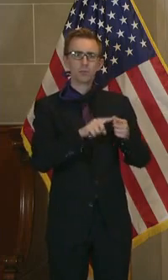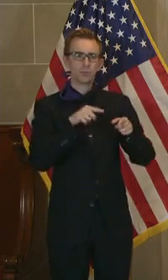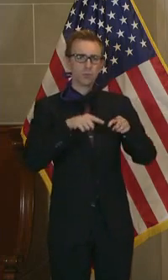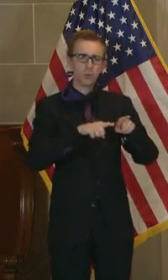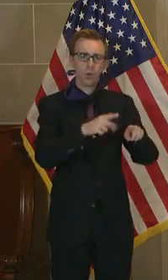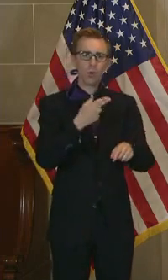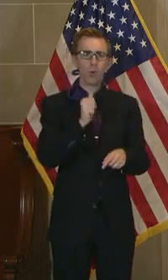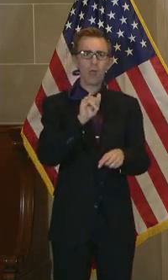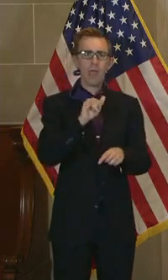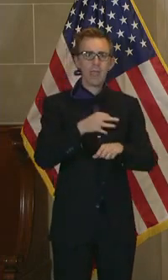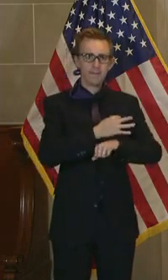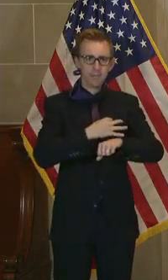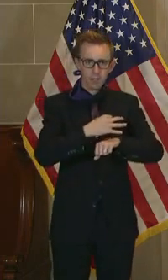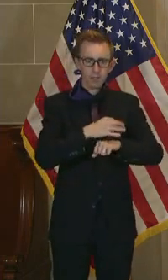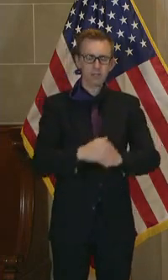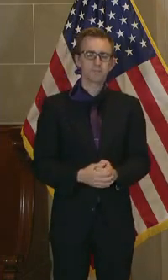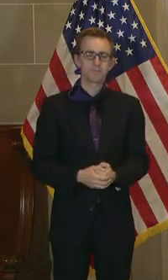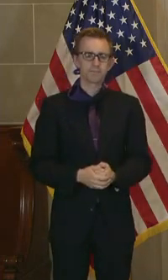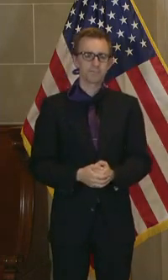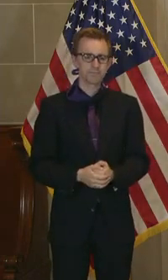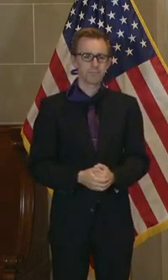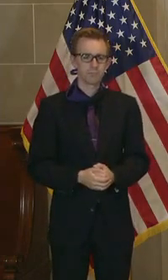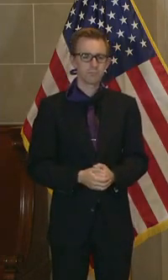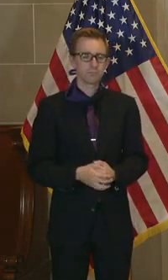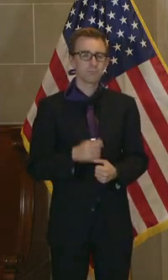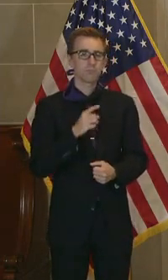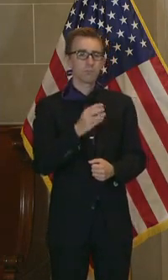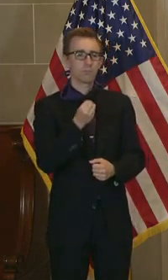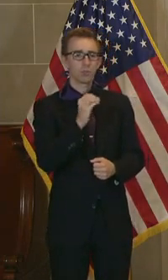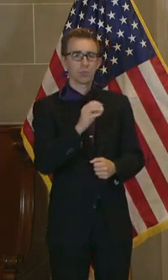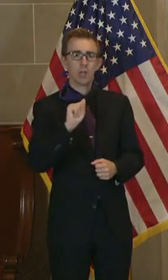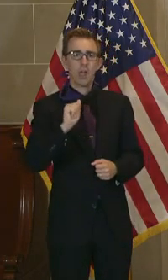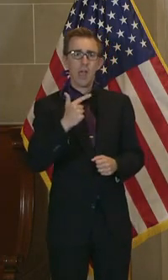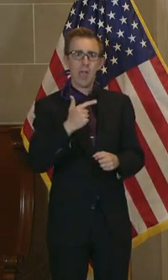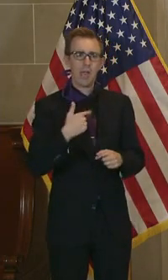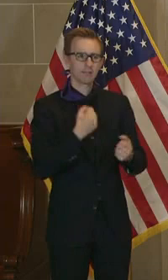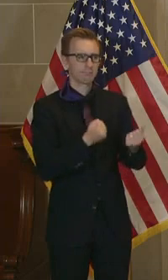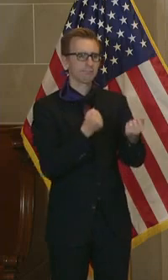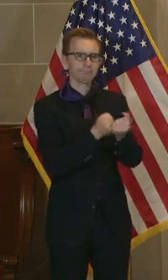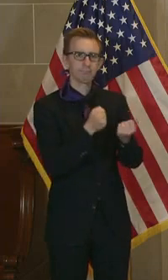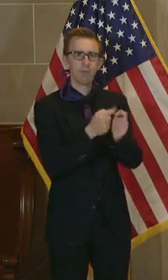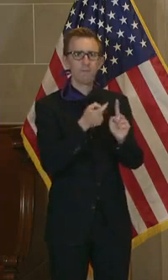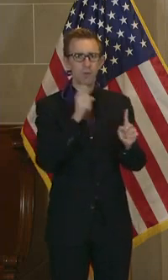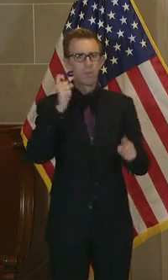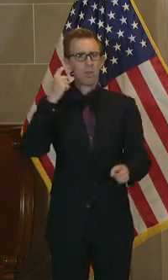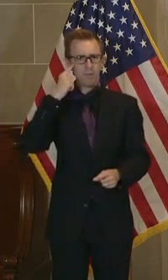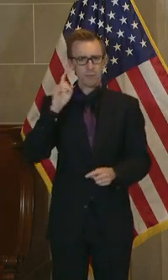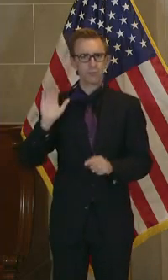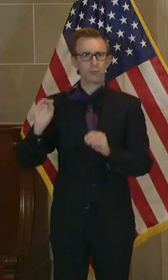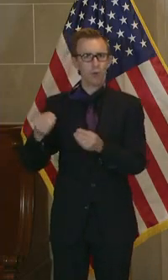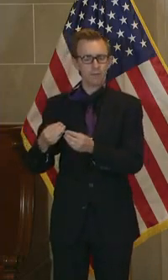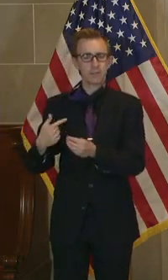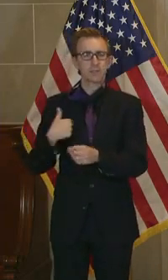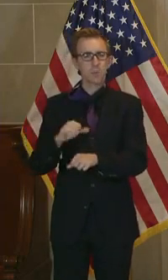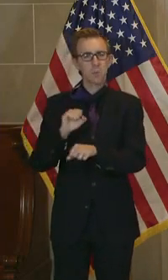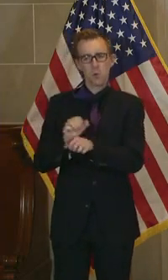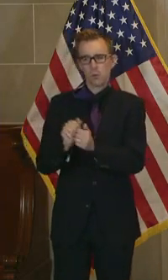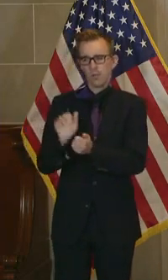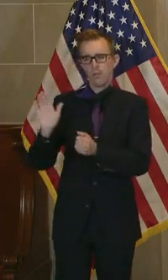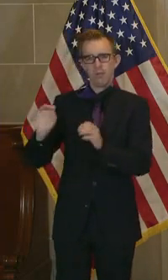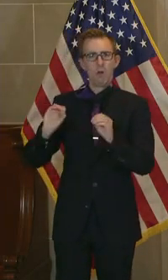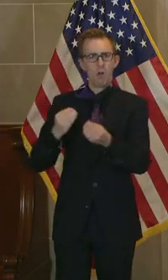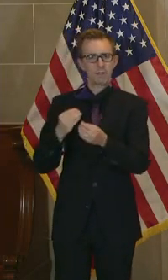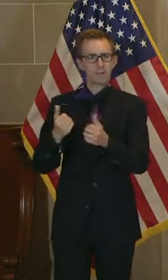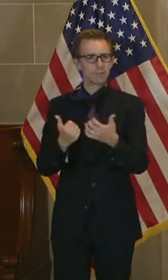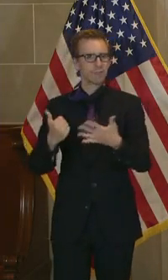fields. Missouri agriculture has received tremendous support from our governor. We've worked with his office to prioritize all parts of the